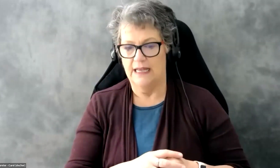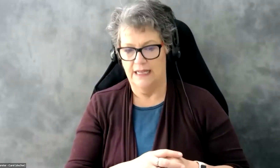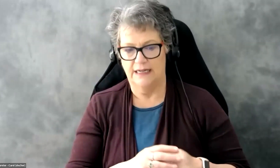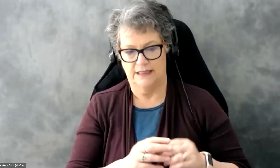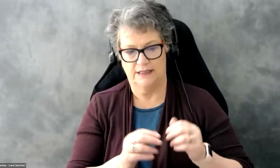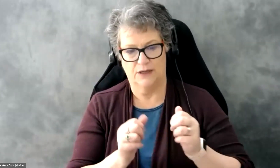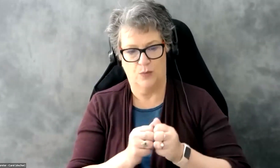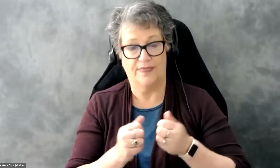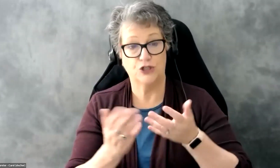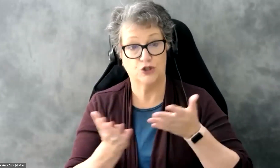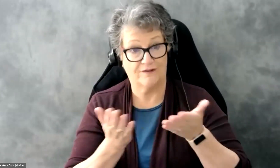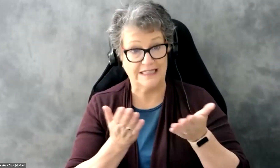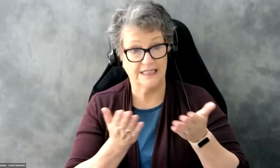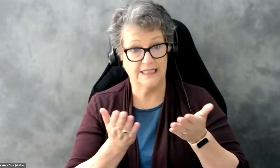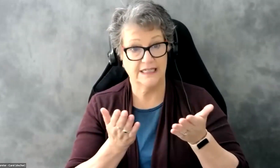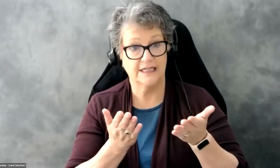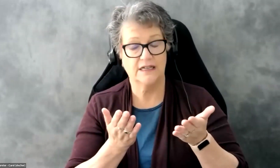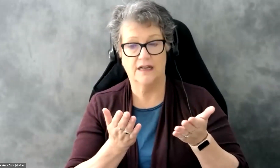With services being,